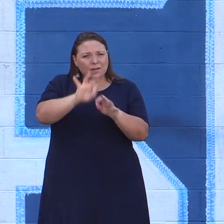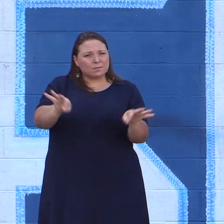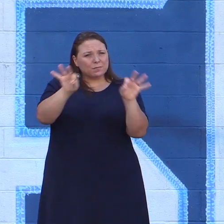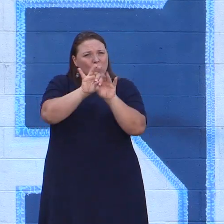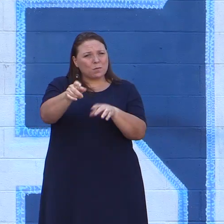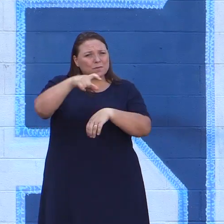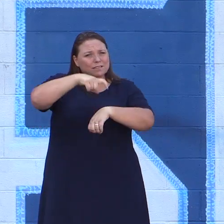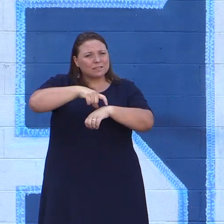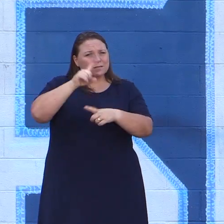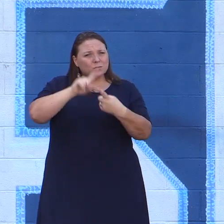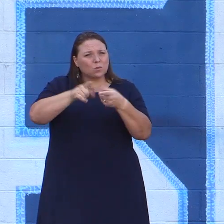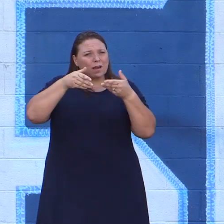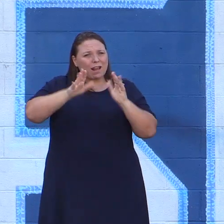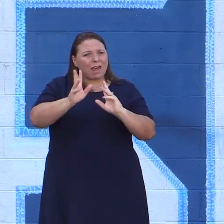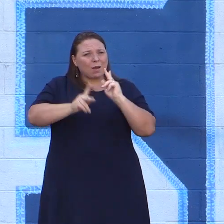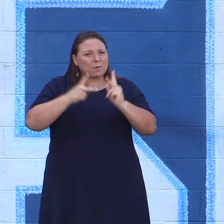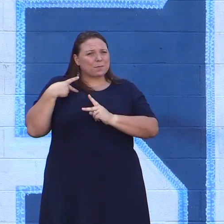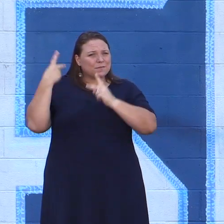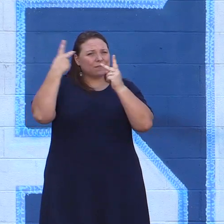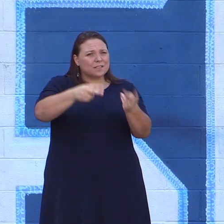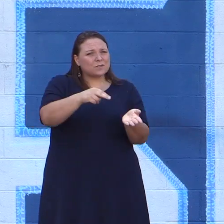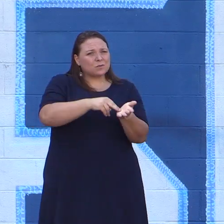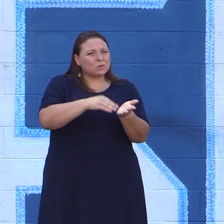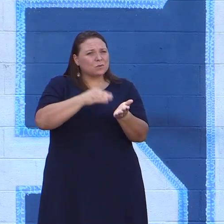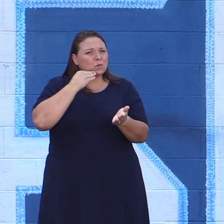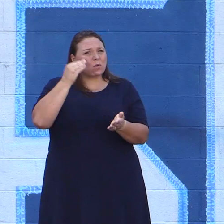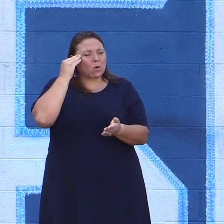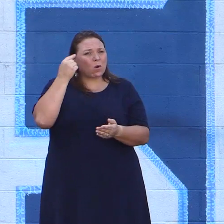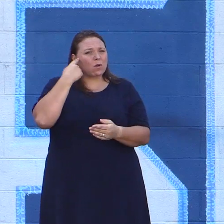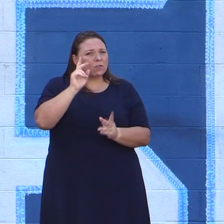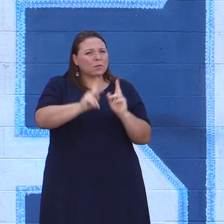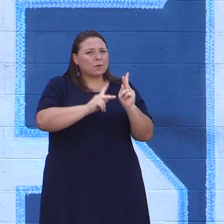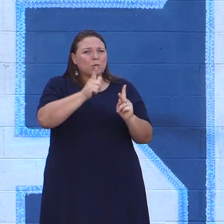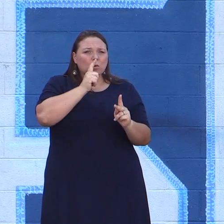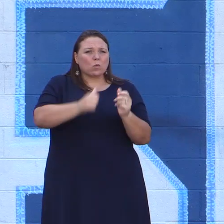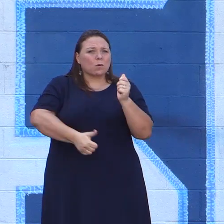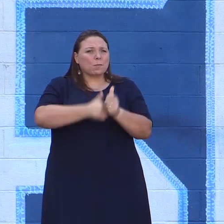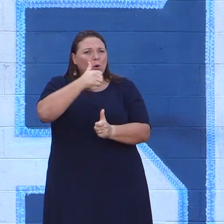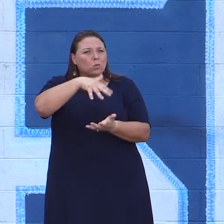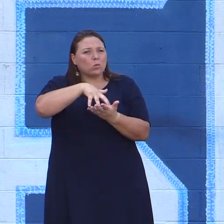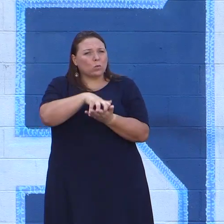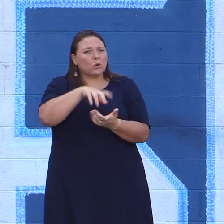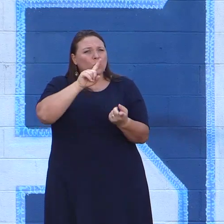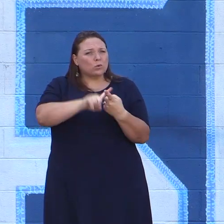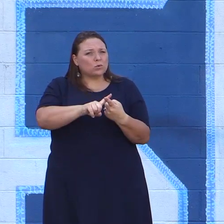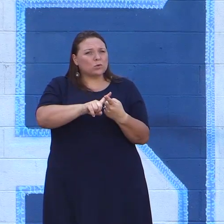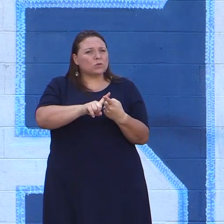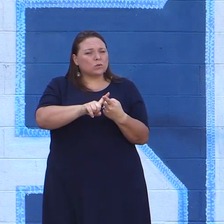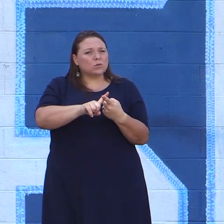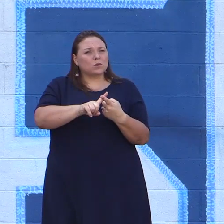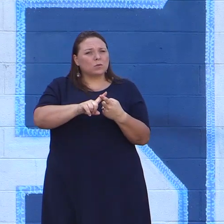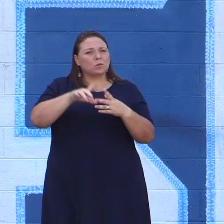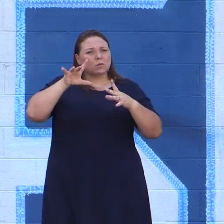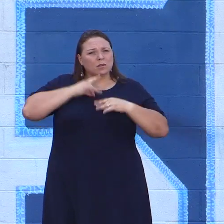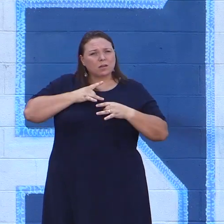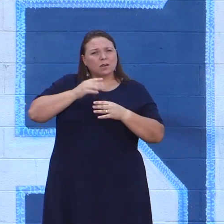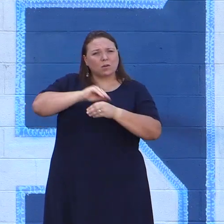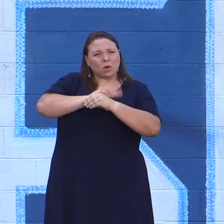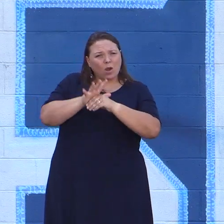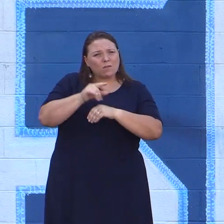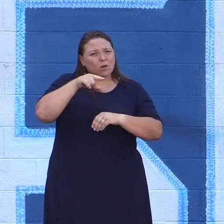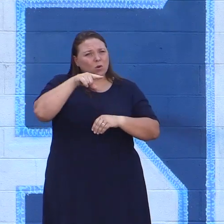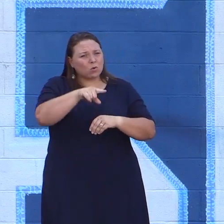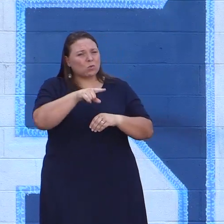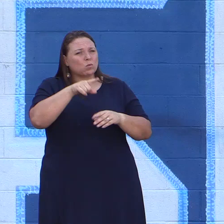into Nashville area nursing homes where some of our most vulnerable residents exist. Do you have reservations about crossing this threshold